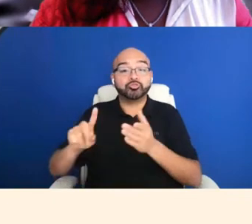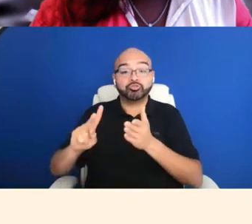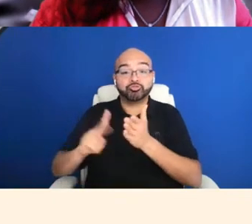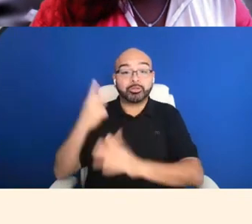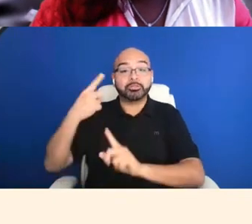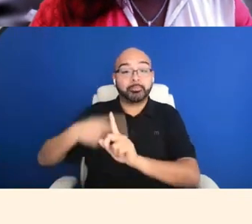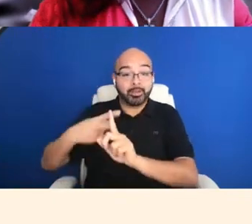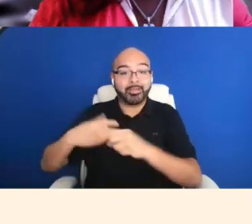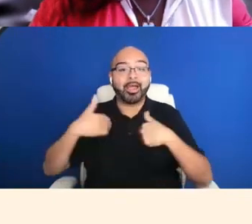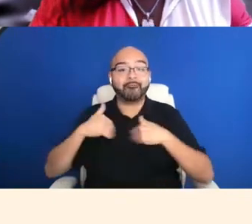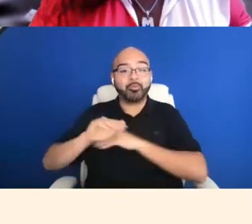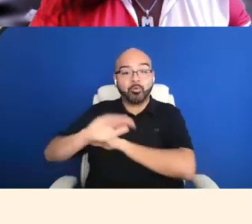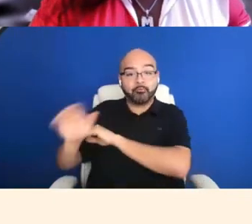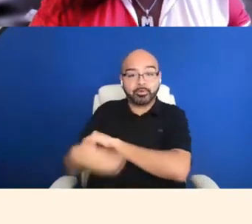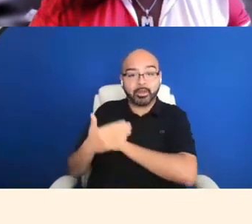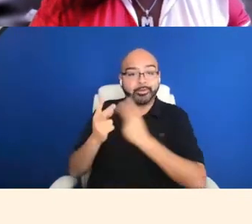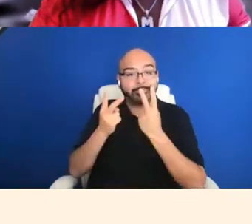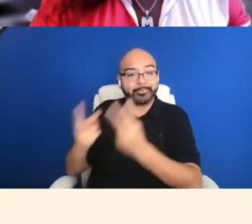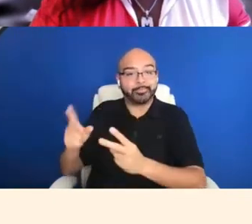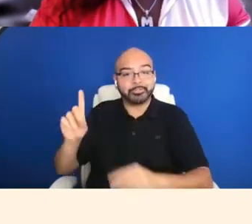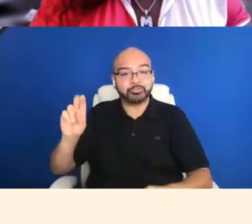overnight drop-ins where